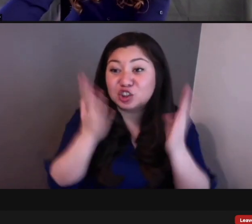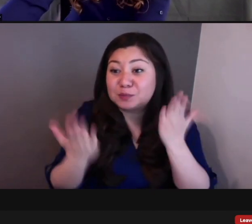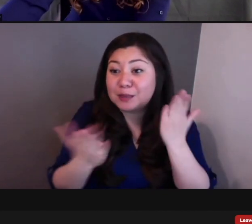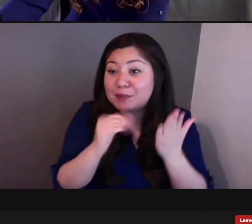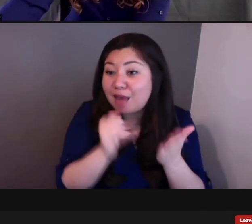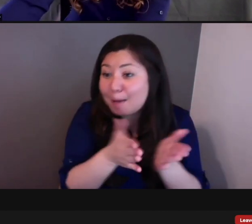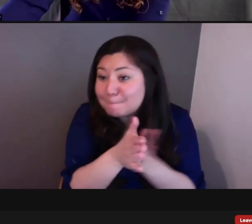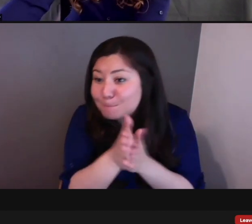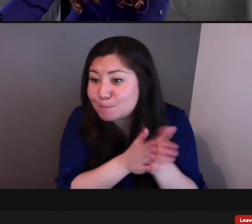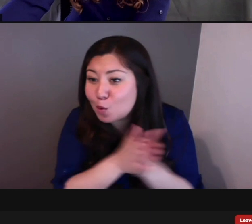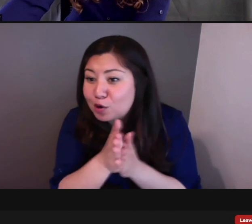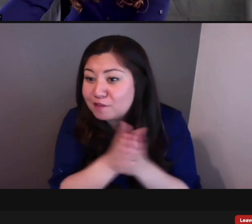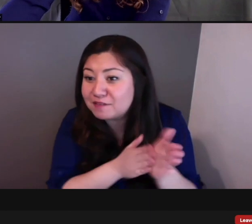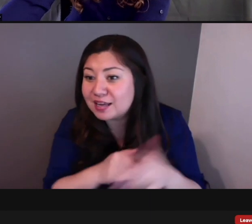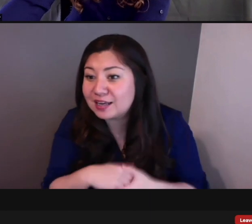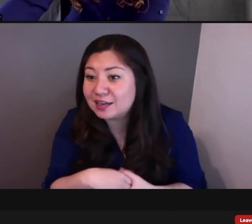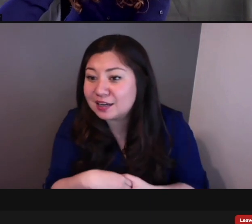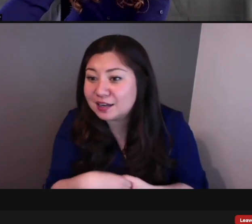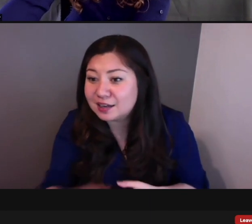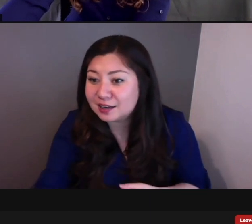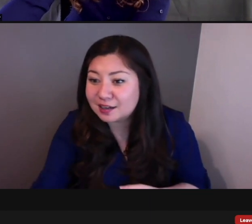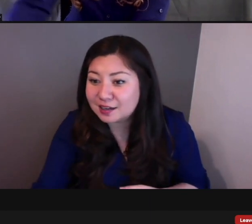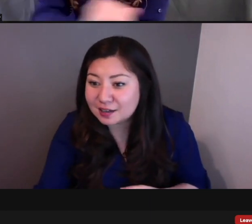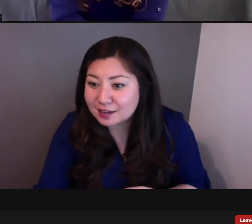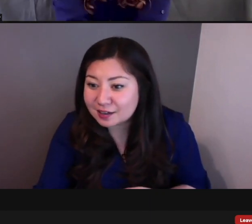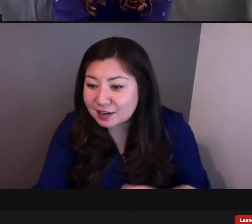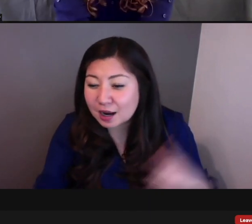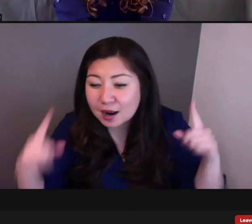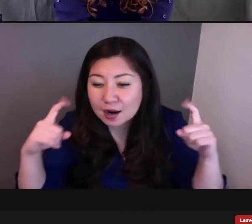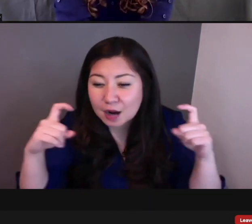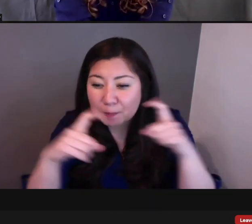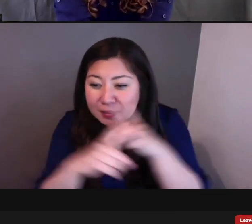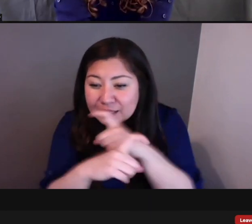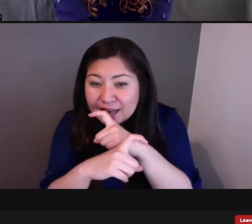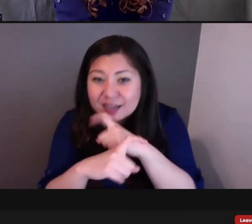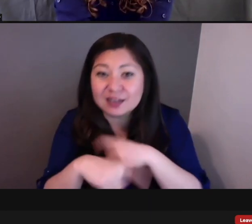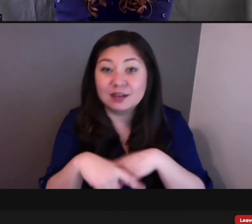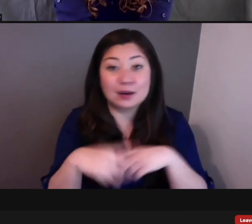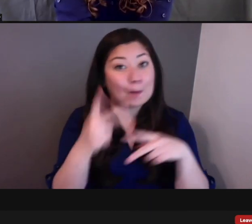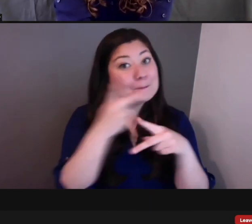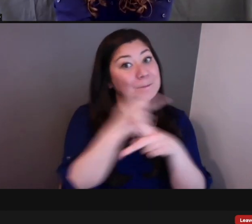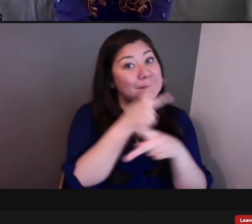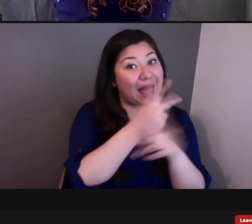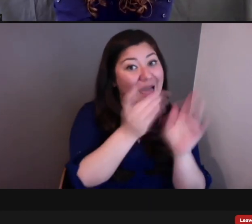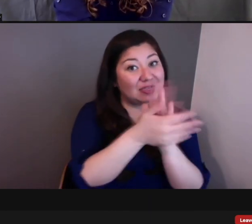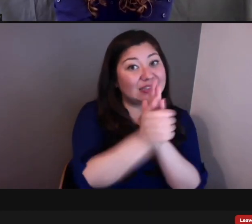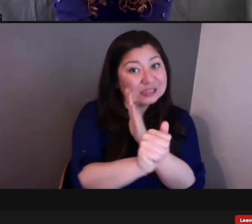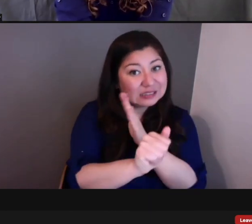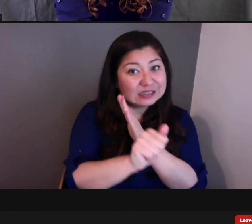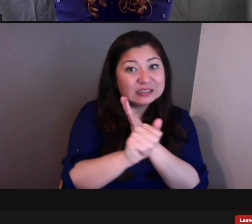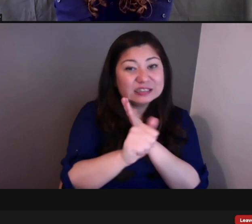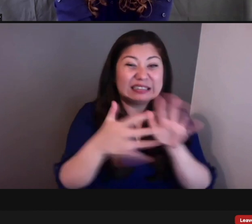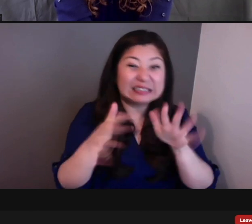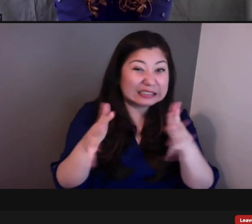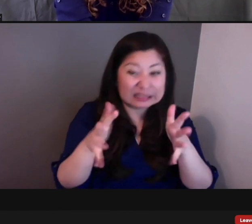type your responses in the chat. What's the reason why people don't typically enjoy